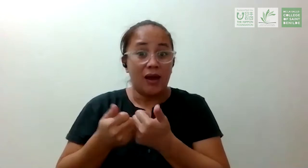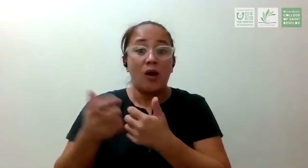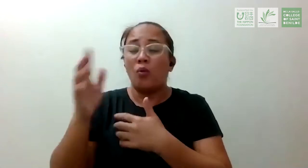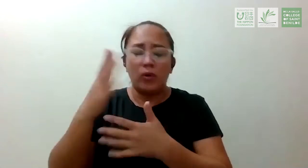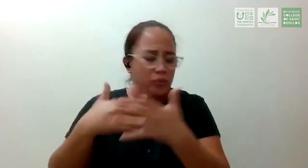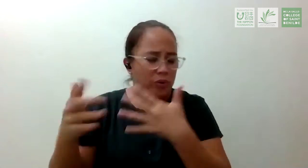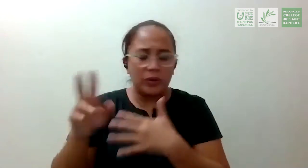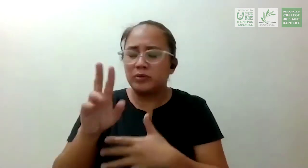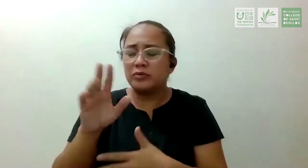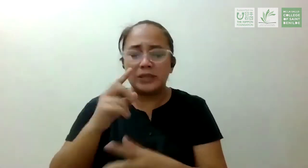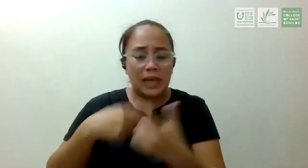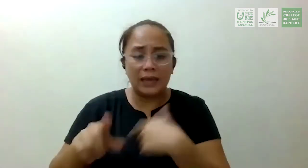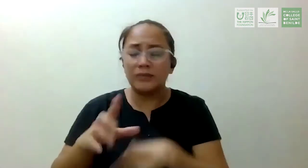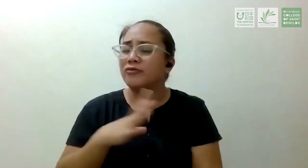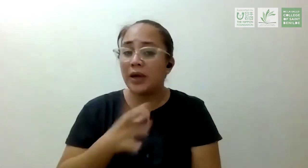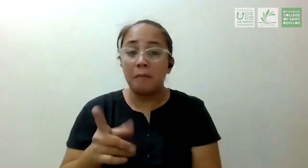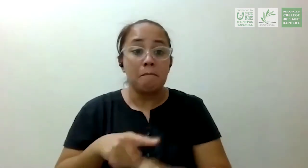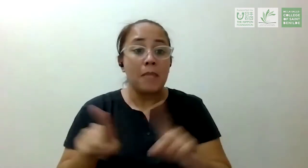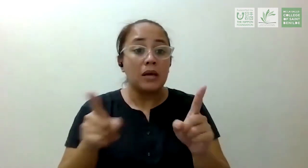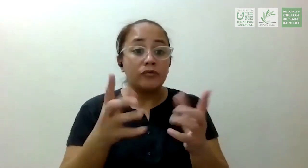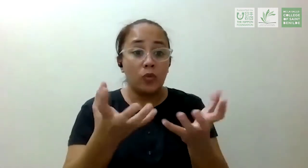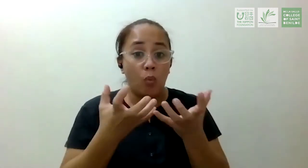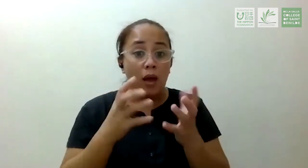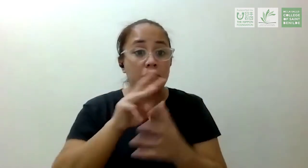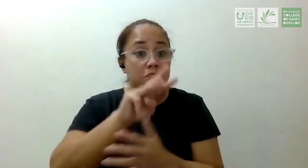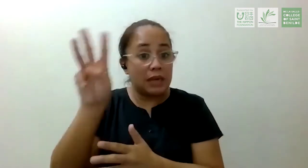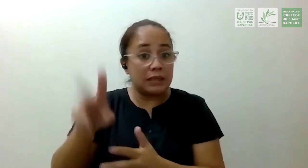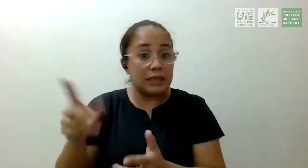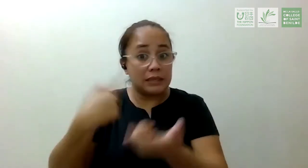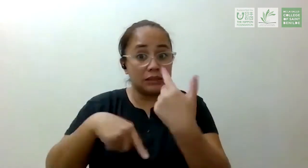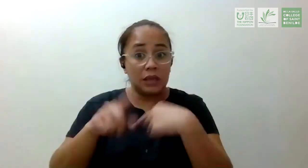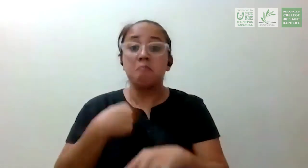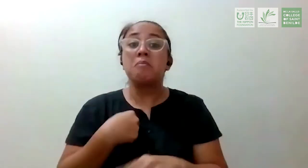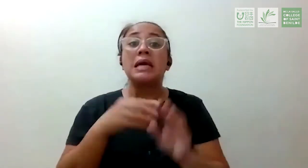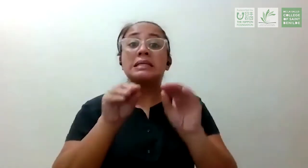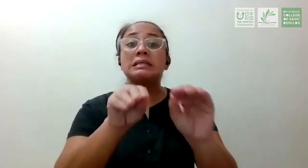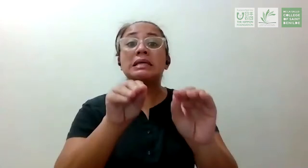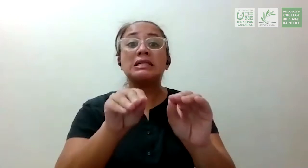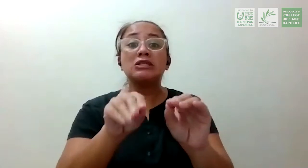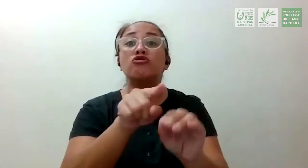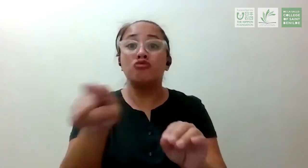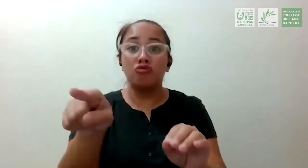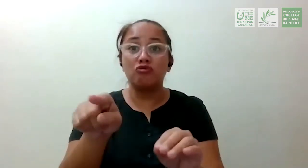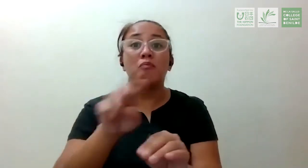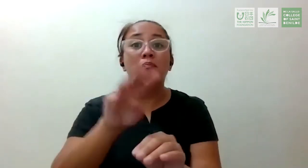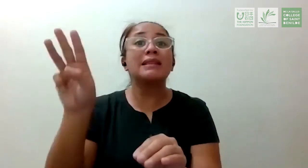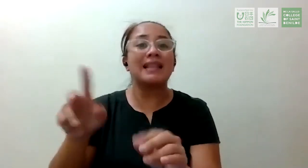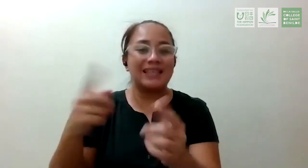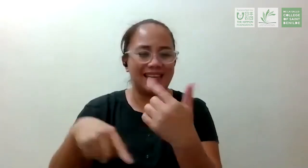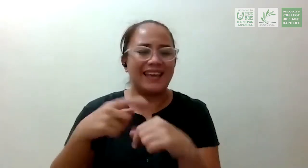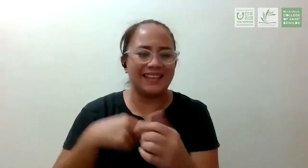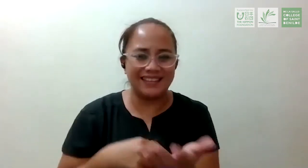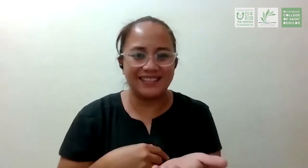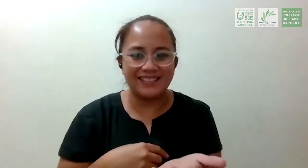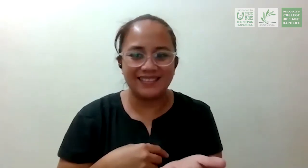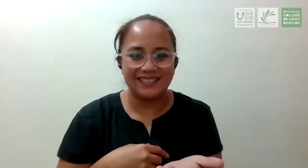fine. But if you want to learn Manila Sign Language, I will teach you how we sign in Manila.